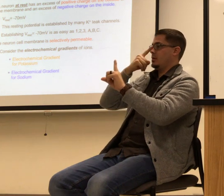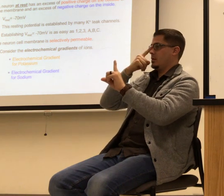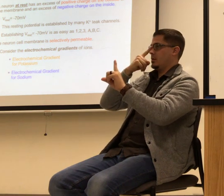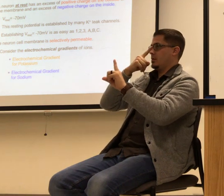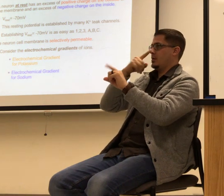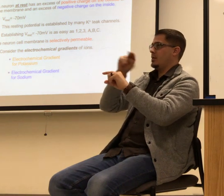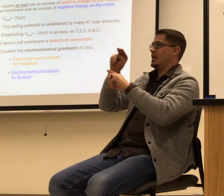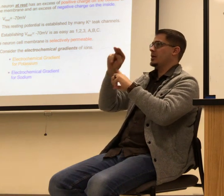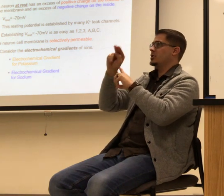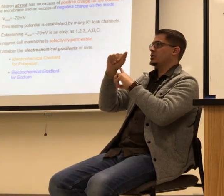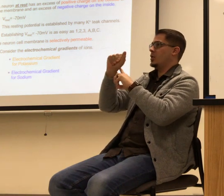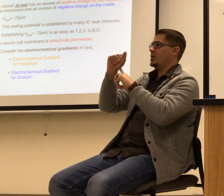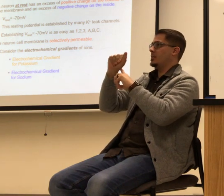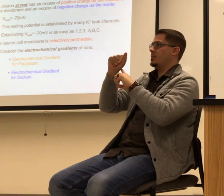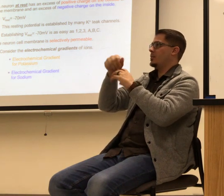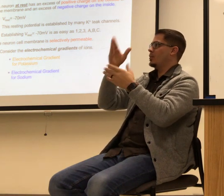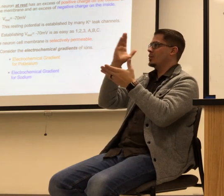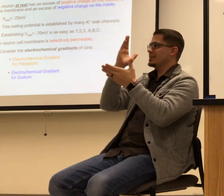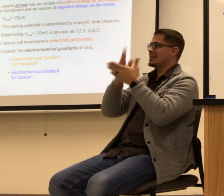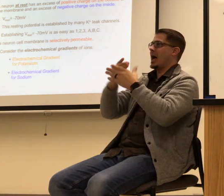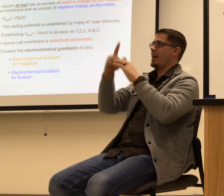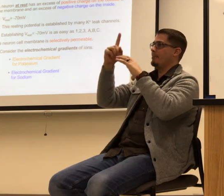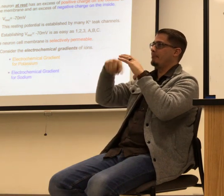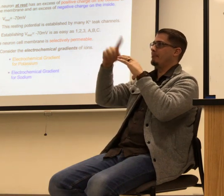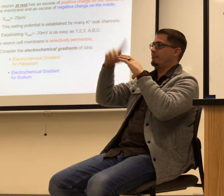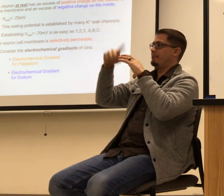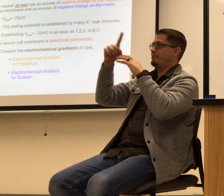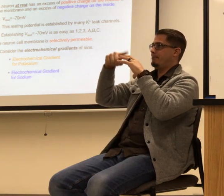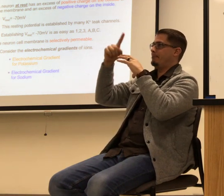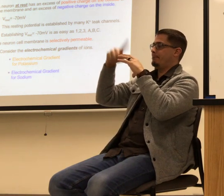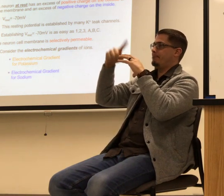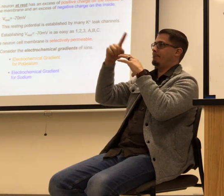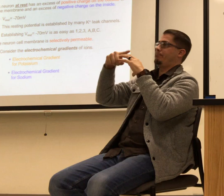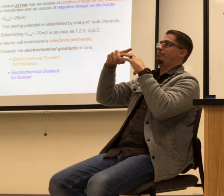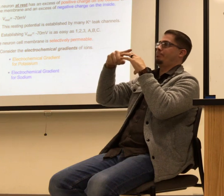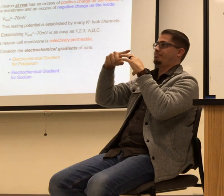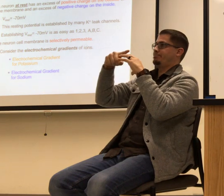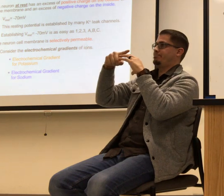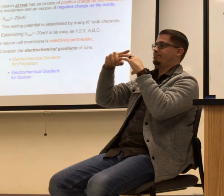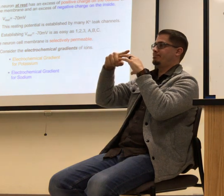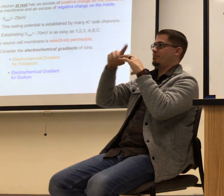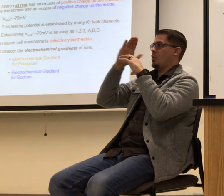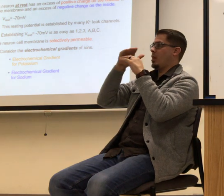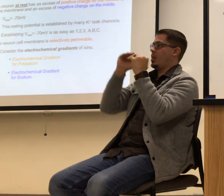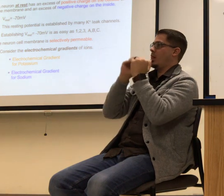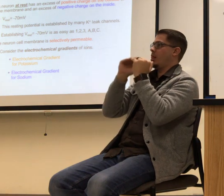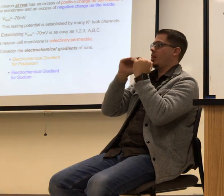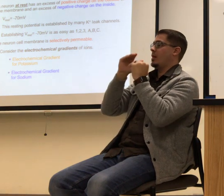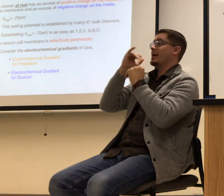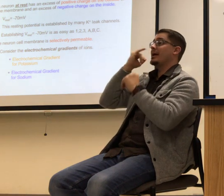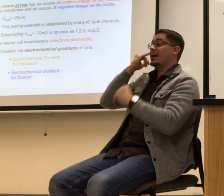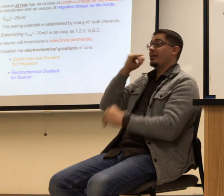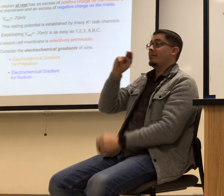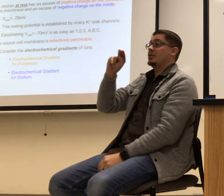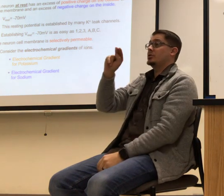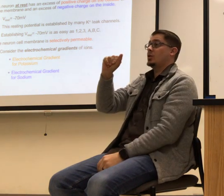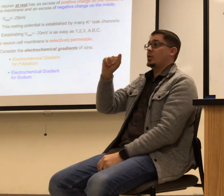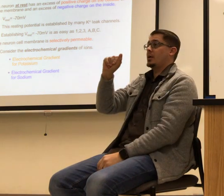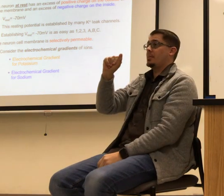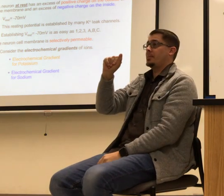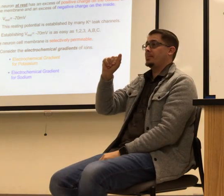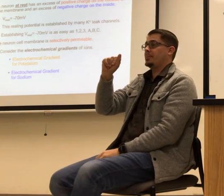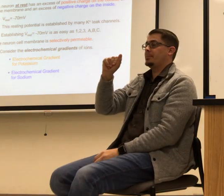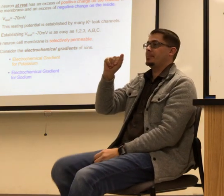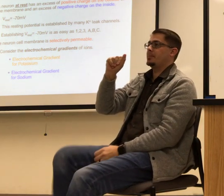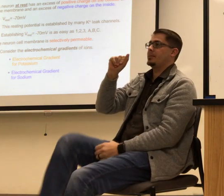that sodium will stop leaking in. Okay, that's if sodium was there,